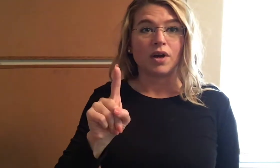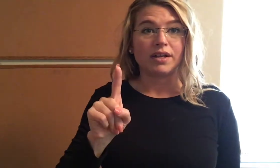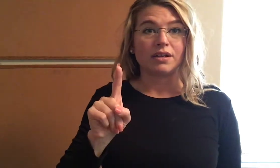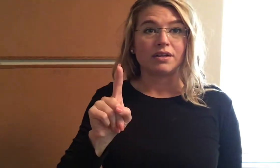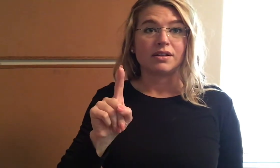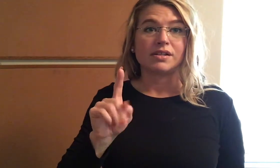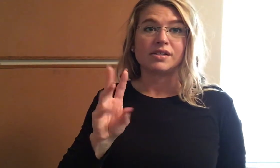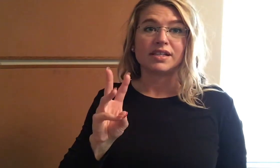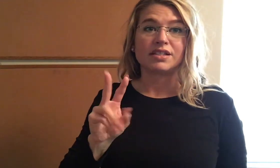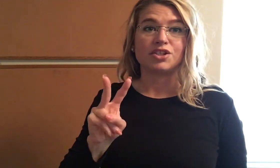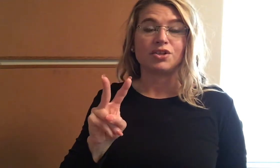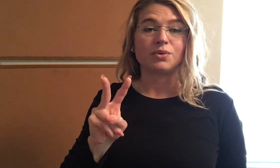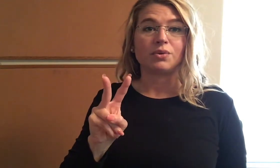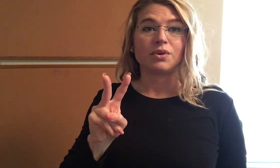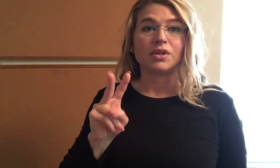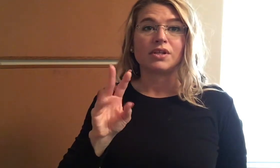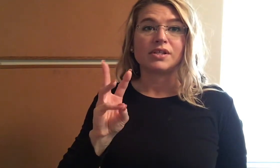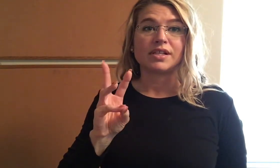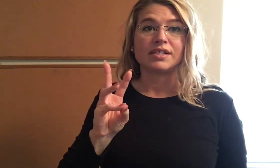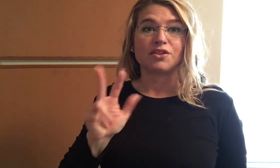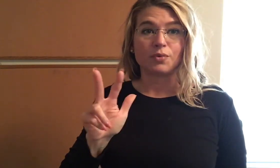61, 62, 63,